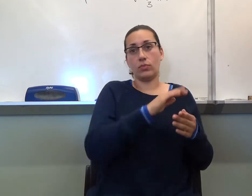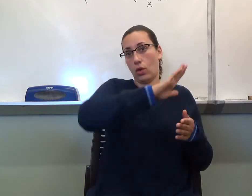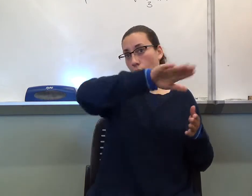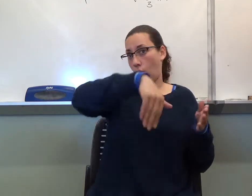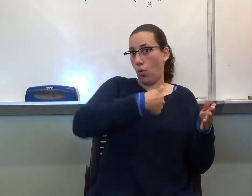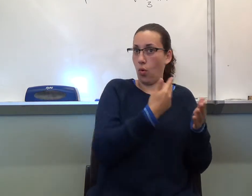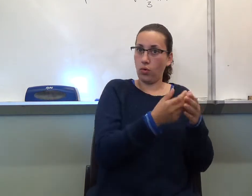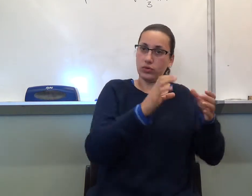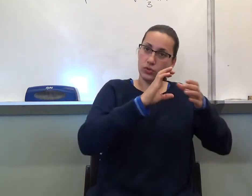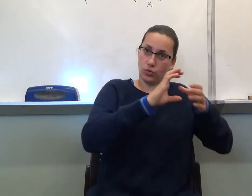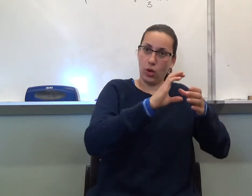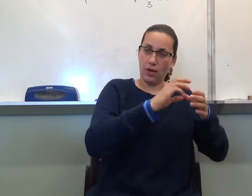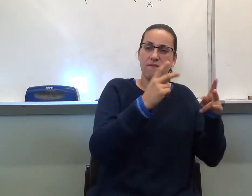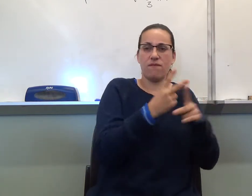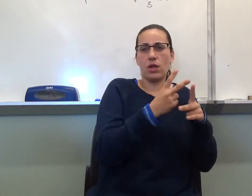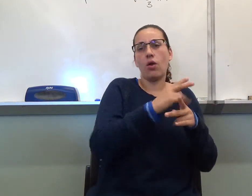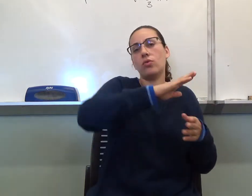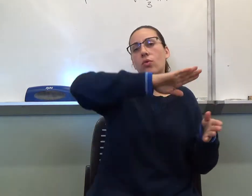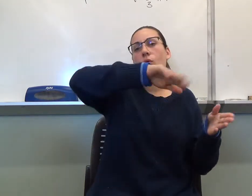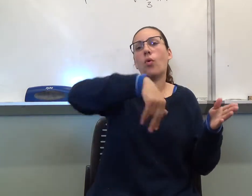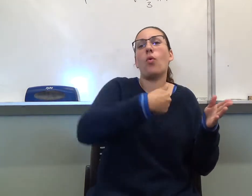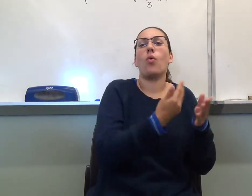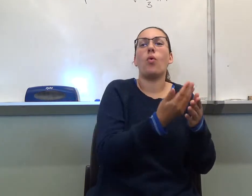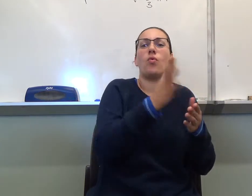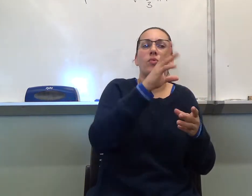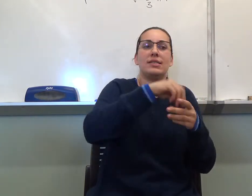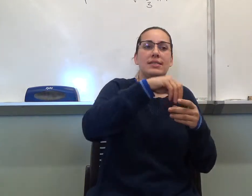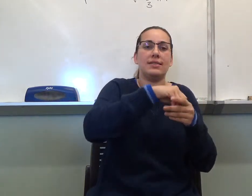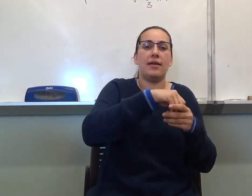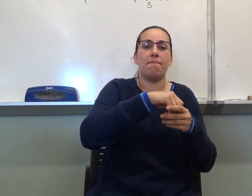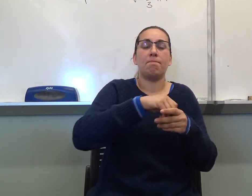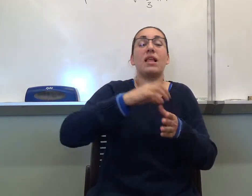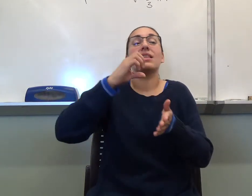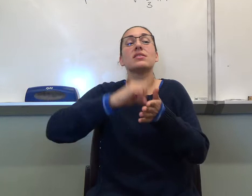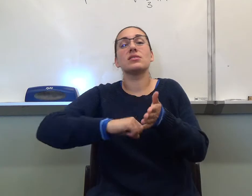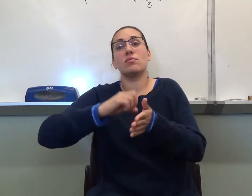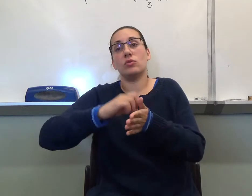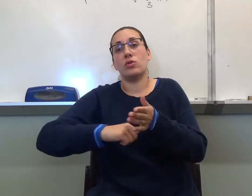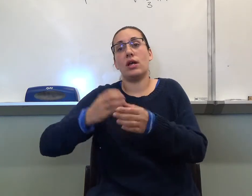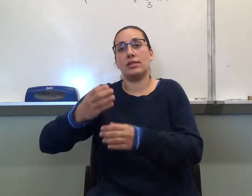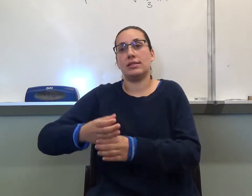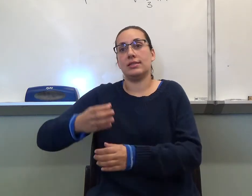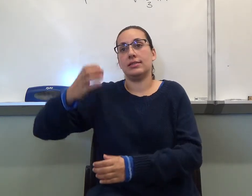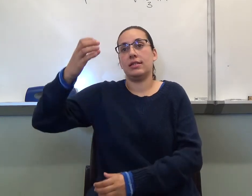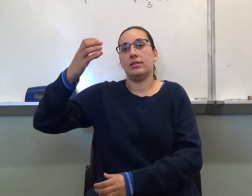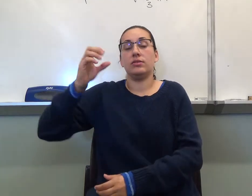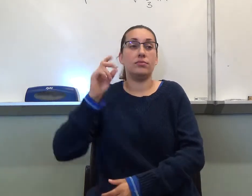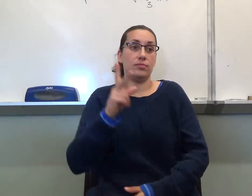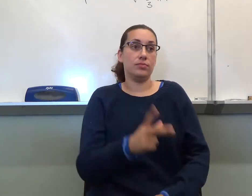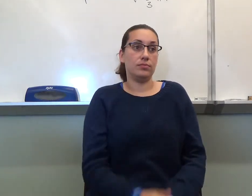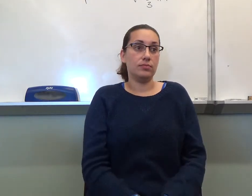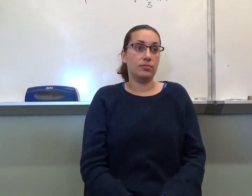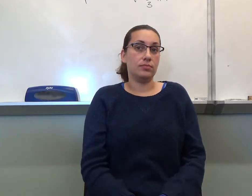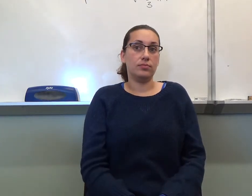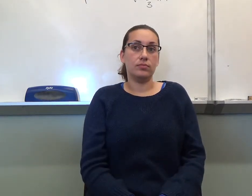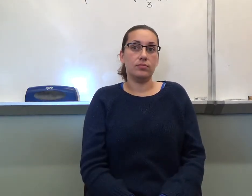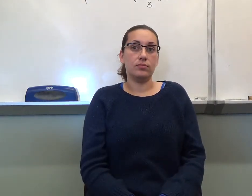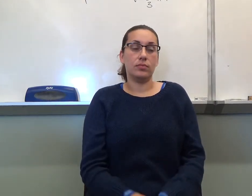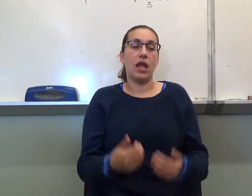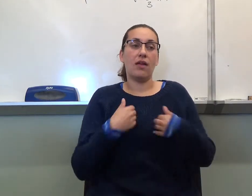cubic inches, and subtract it from the entire thing. And that gives you the result. A situation where you would add